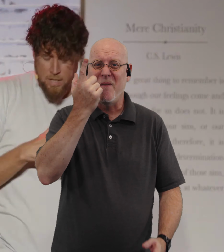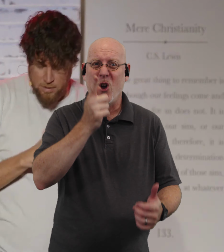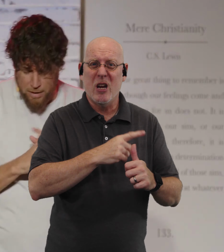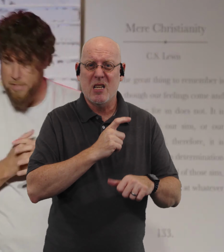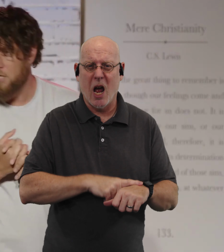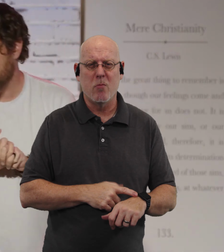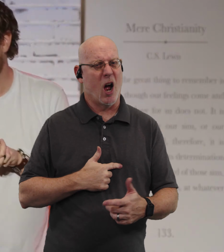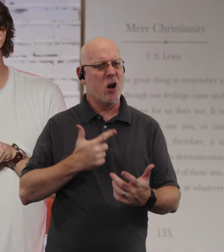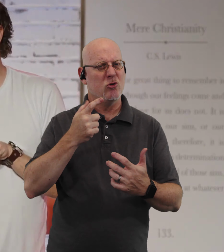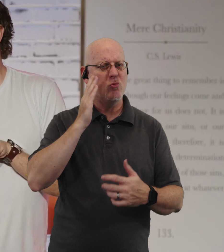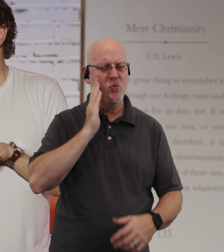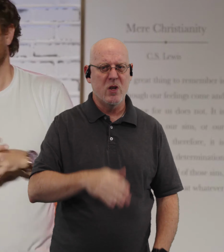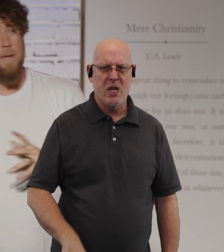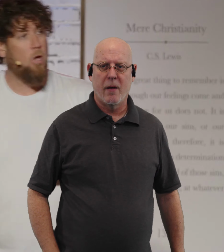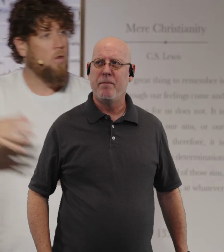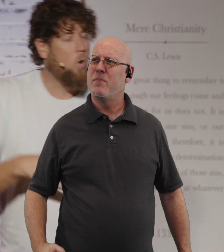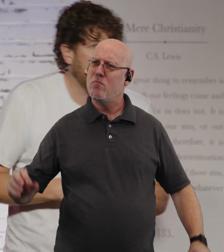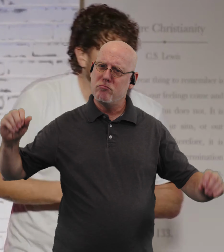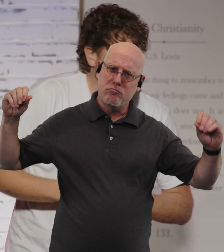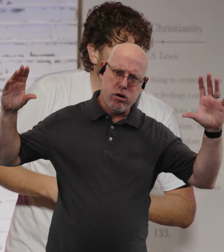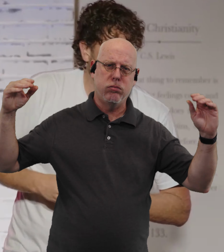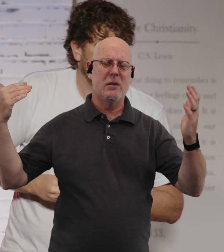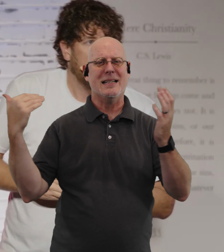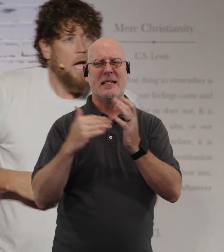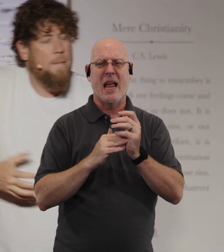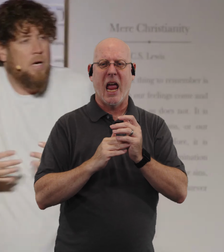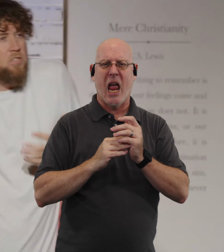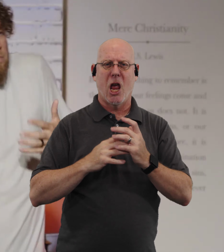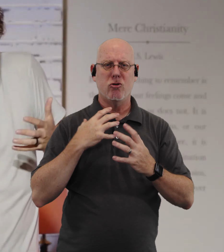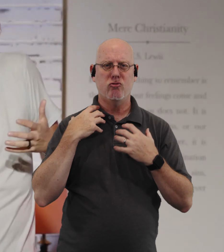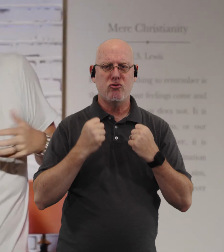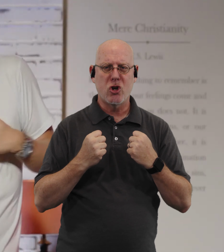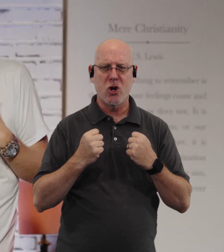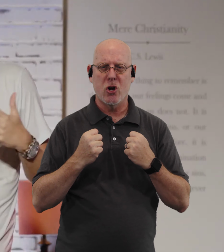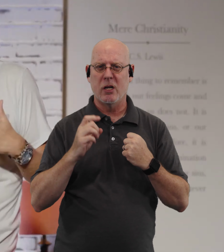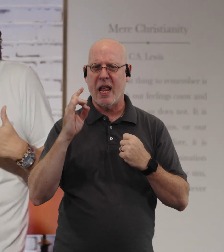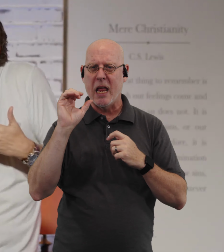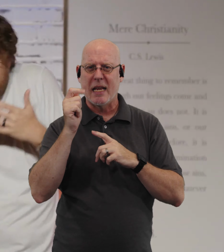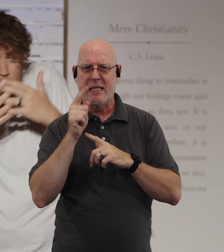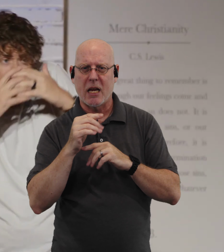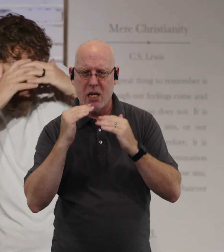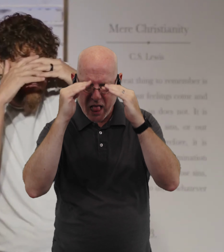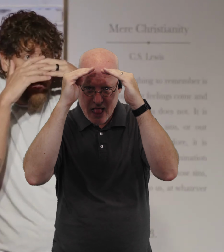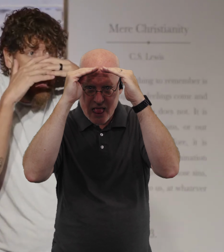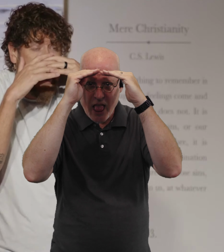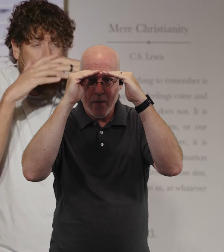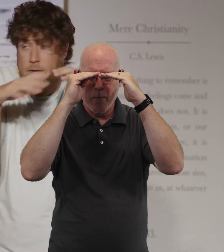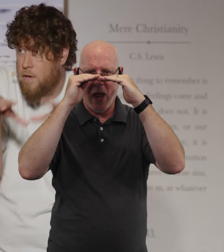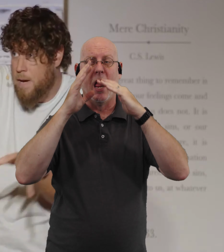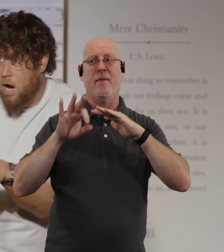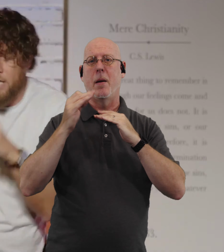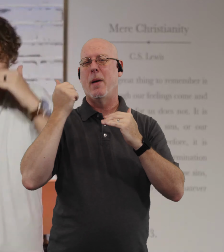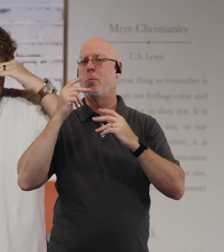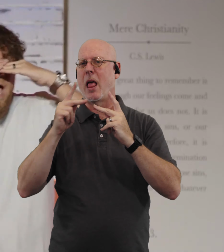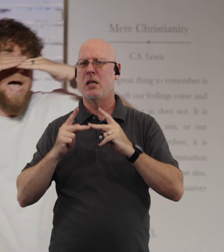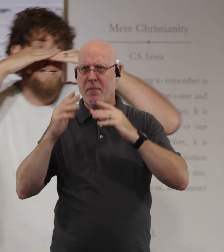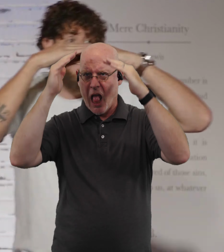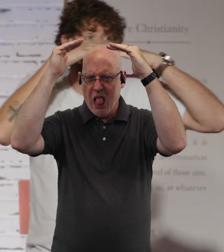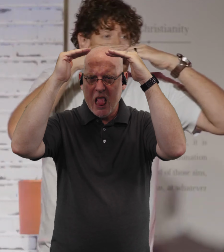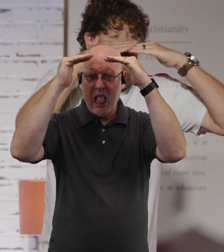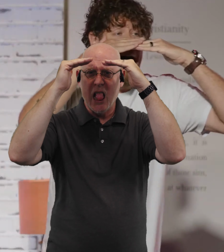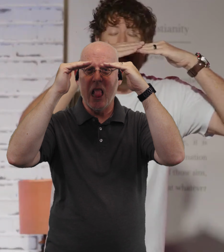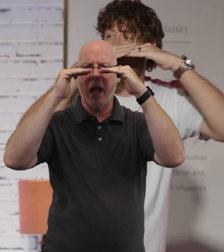round. So I'm like, I'm gonna get a shot off. And so they blow the horn again, and I muster up the courage 8 to 10 seconds in, and I lift my head. I had found a better hiding spot.